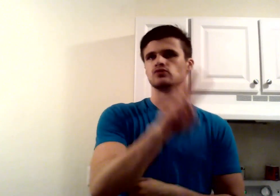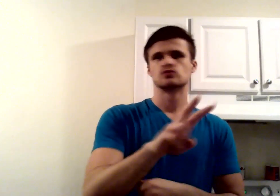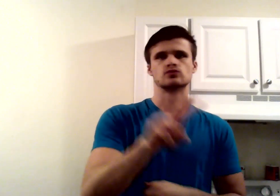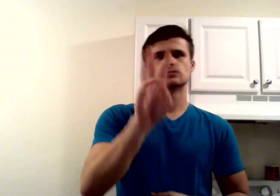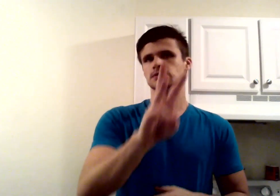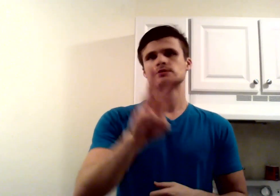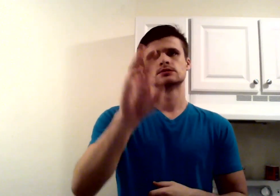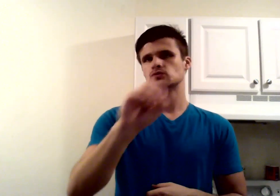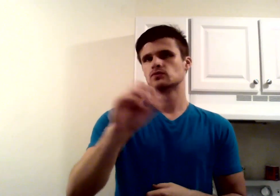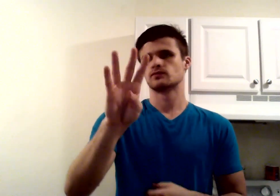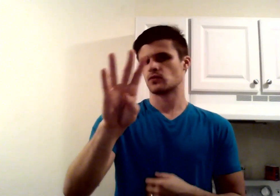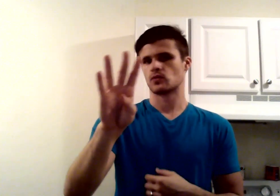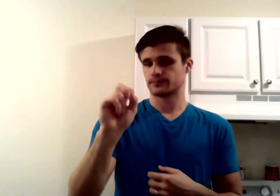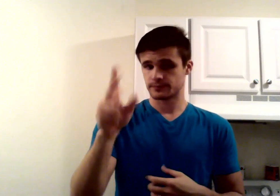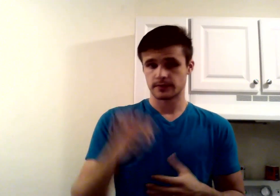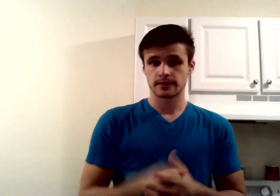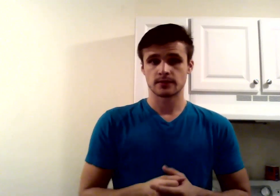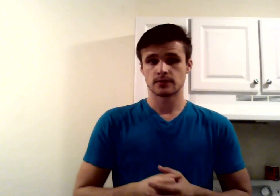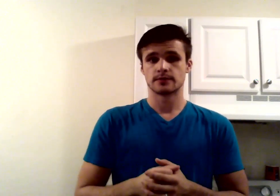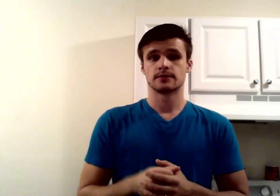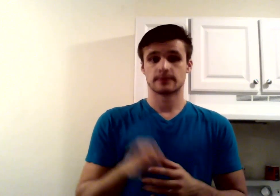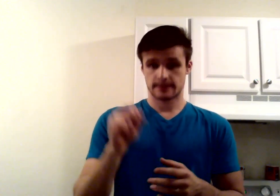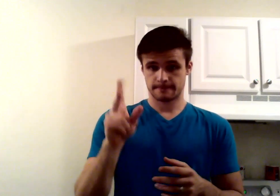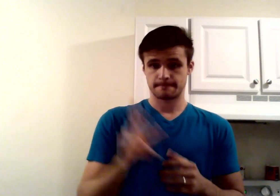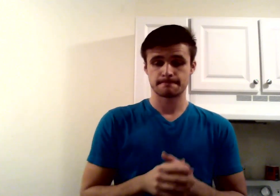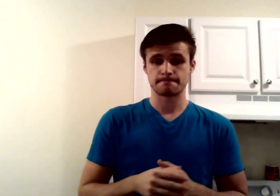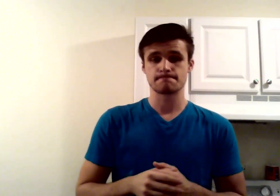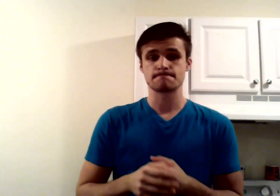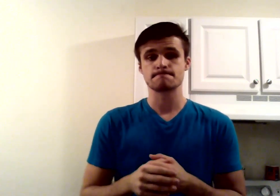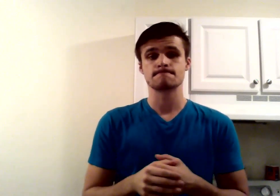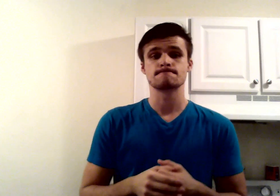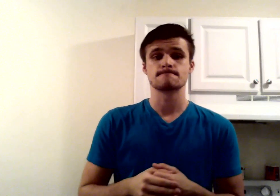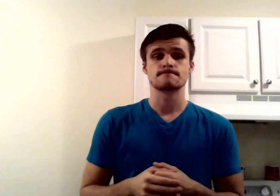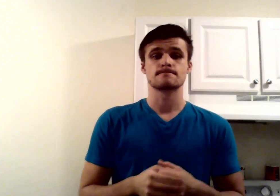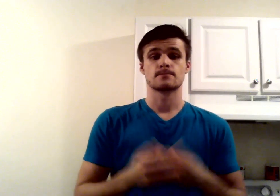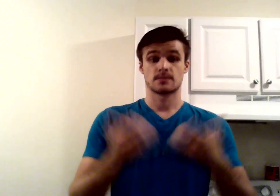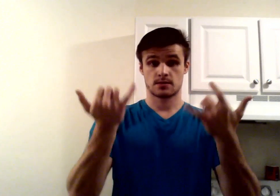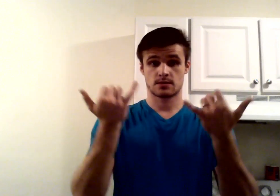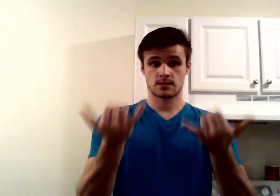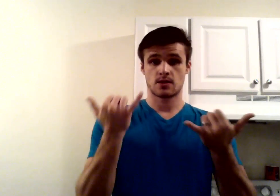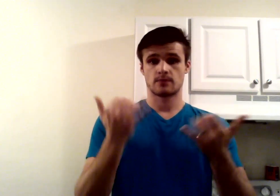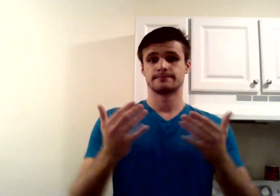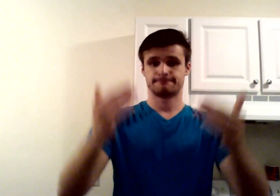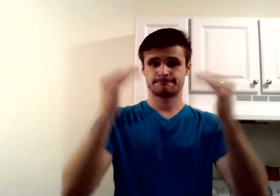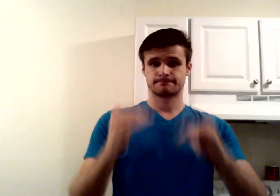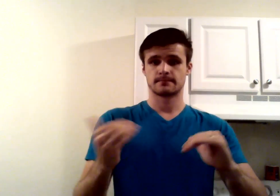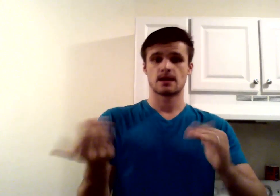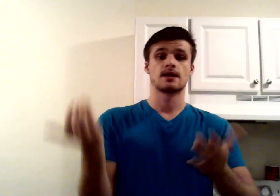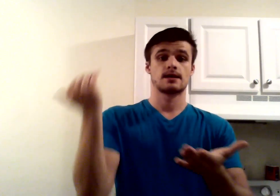2, 6, 0, 4, right? 2, 6, 0, 4. And we randomize the next number again for you, like you're picking the